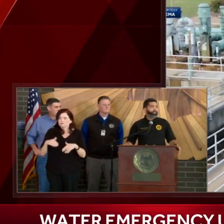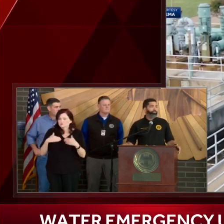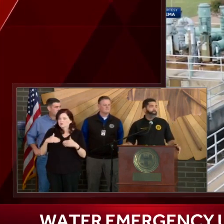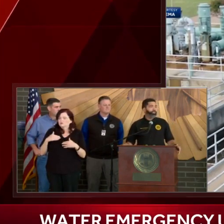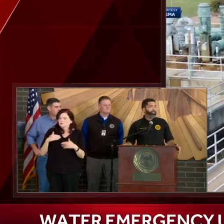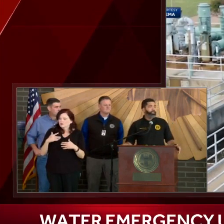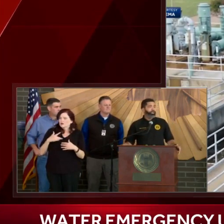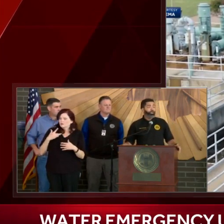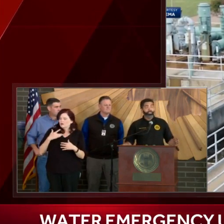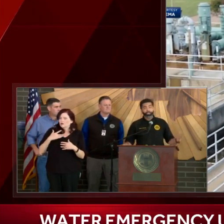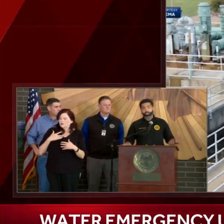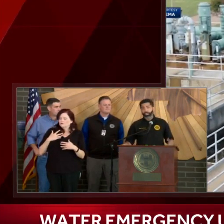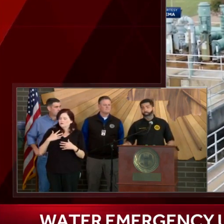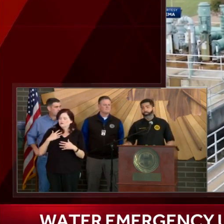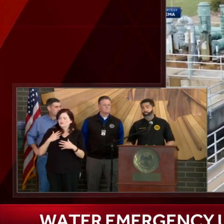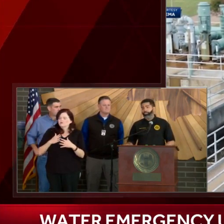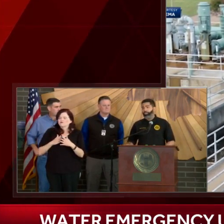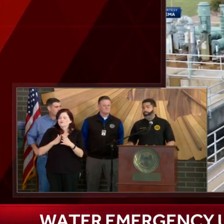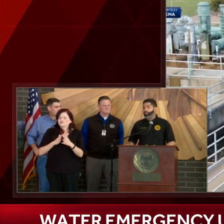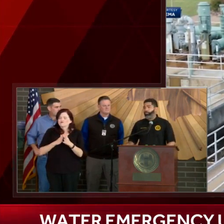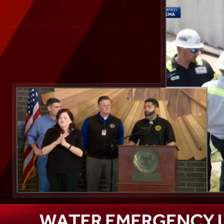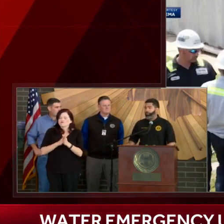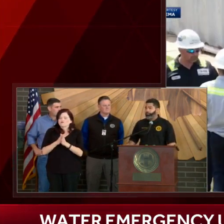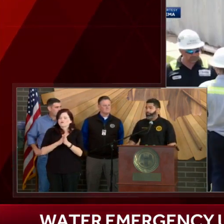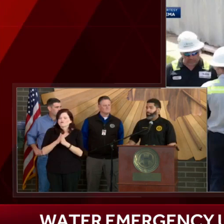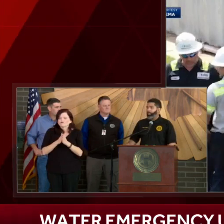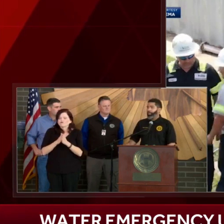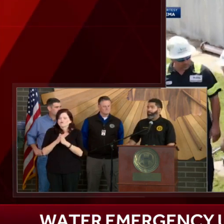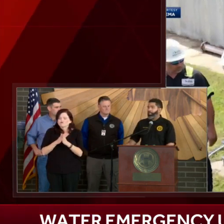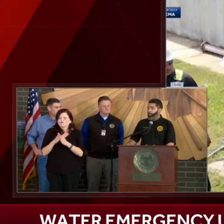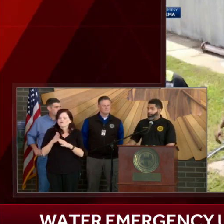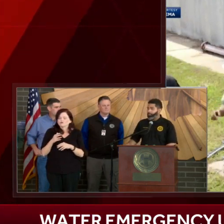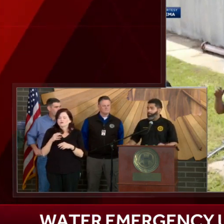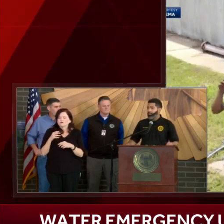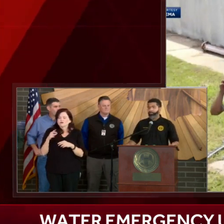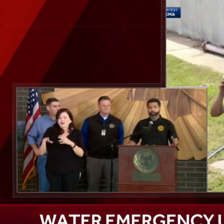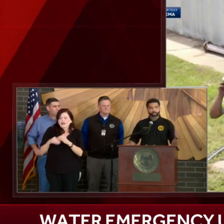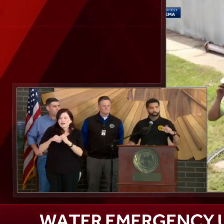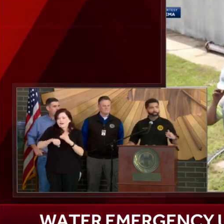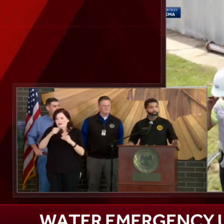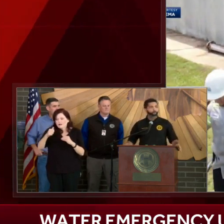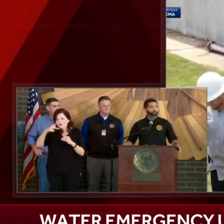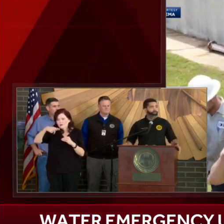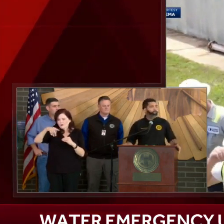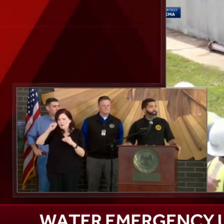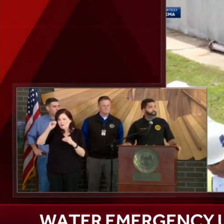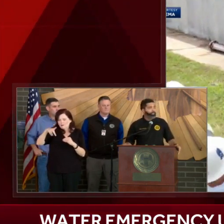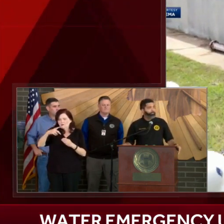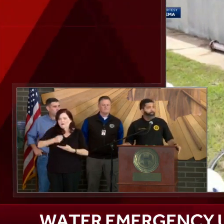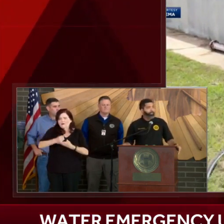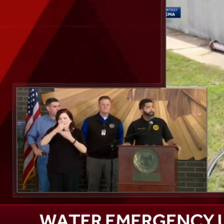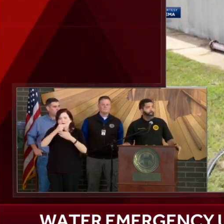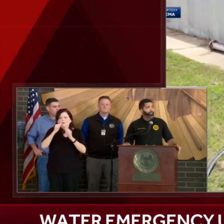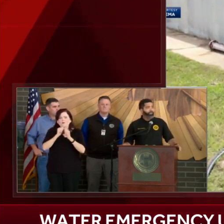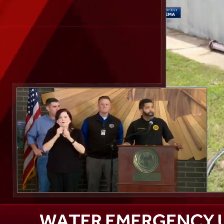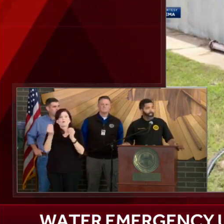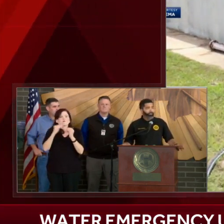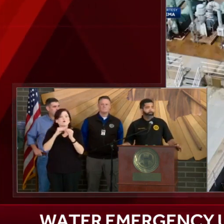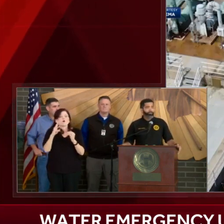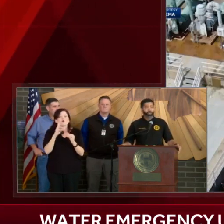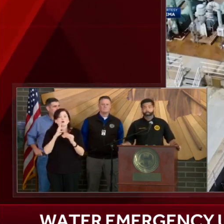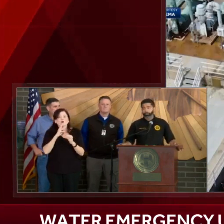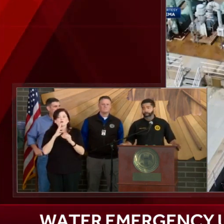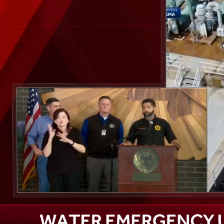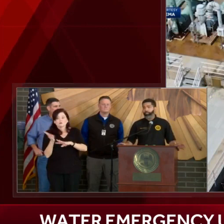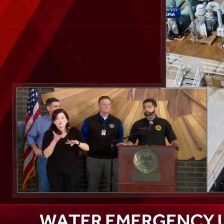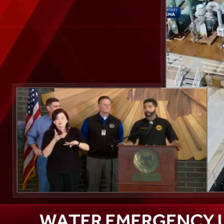encouraged. There has been the installation of an additional pump that helps with the production of water coming in. They